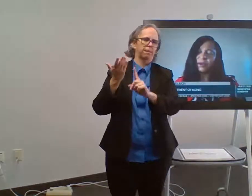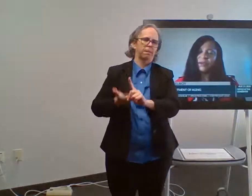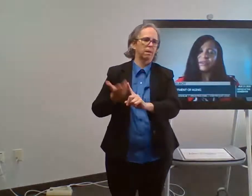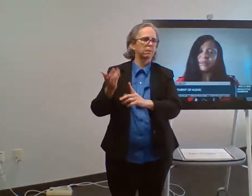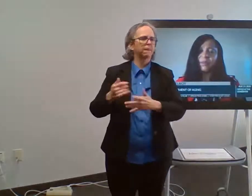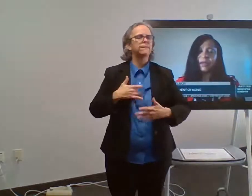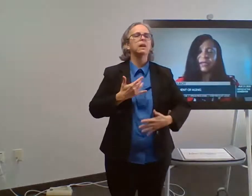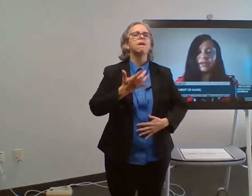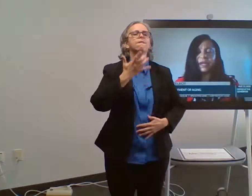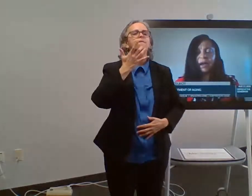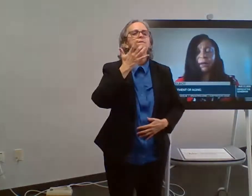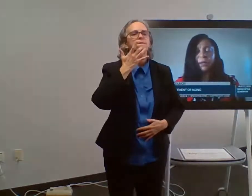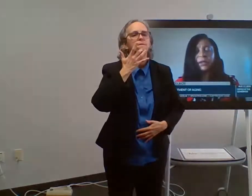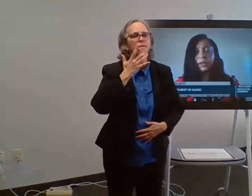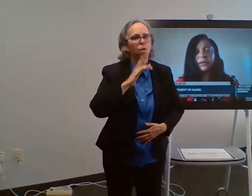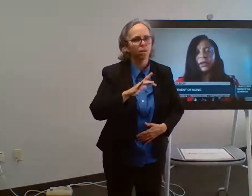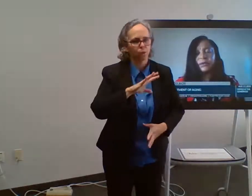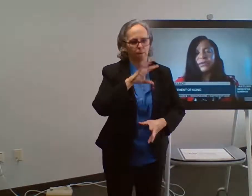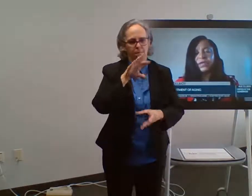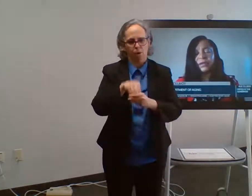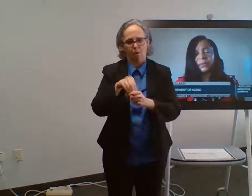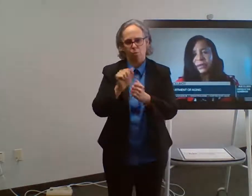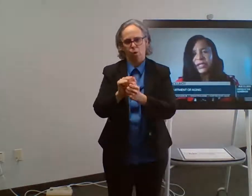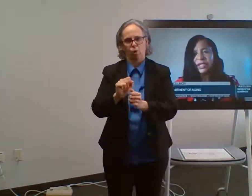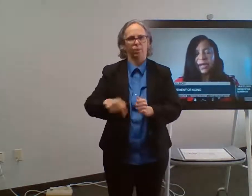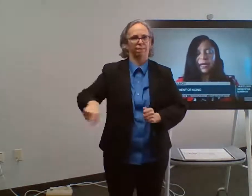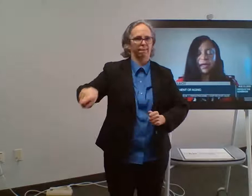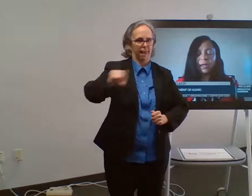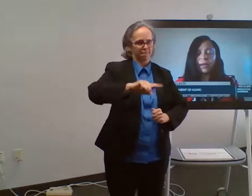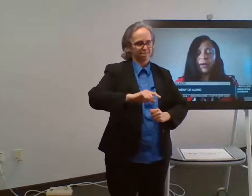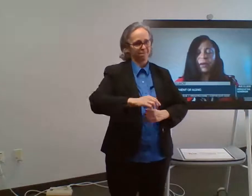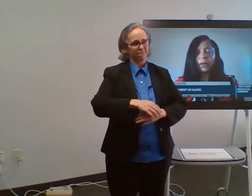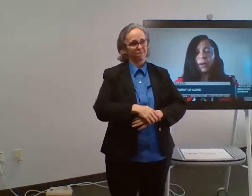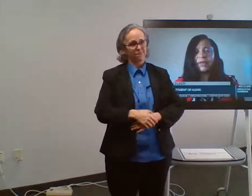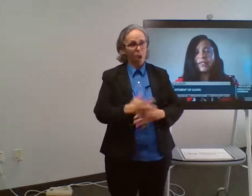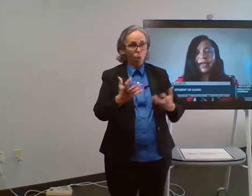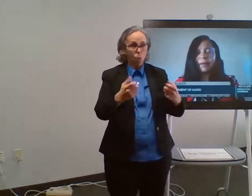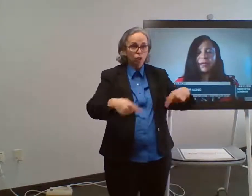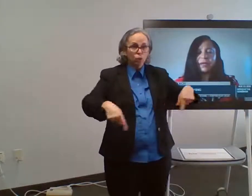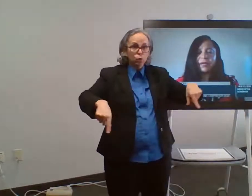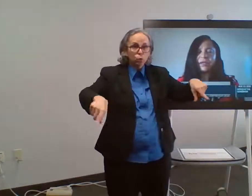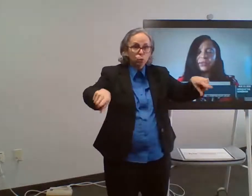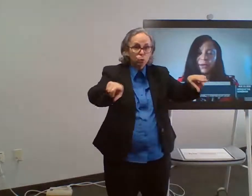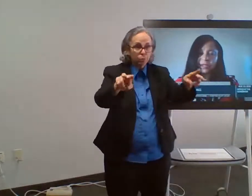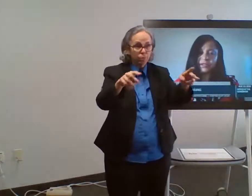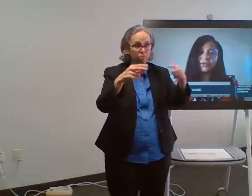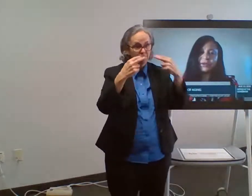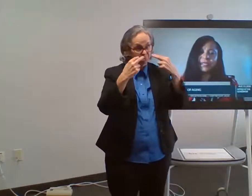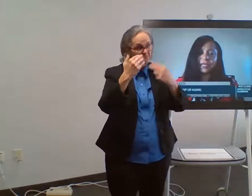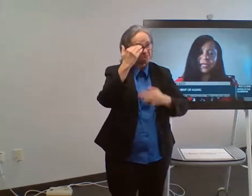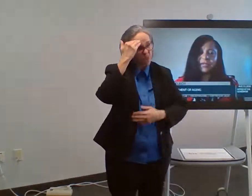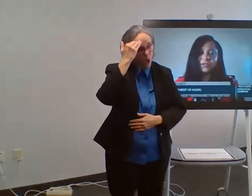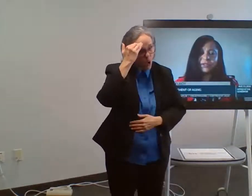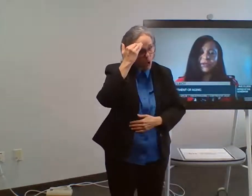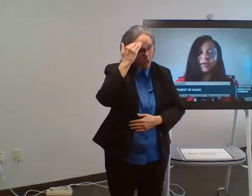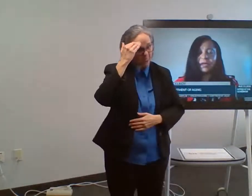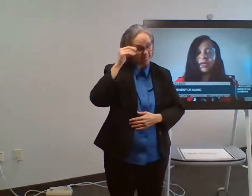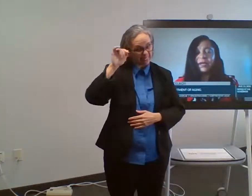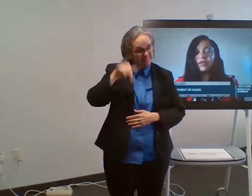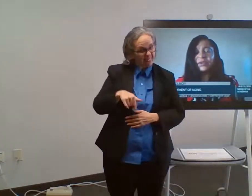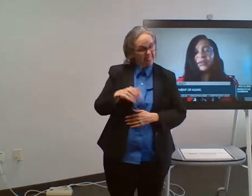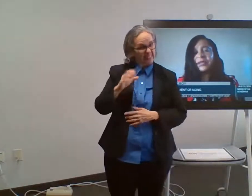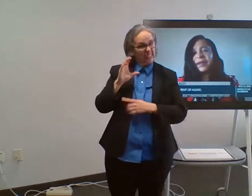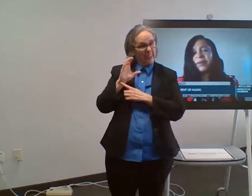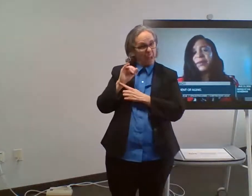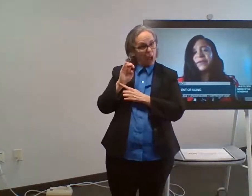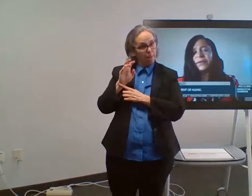But what's important is I want you to understand and appreciate what this cabinet is willing to do and lean in to do.